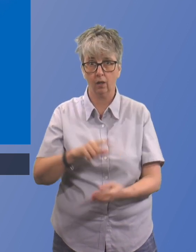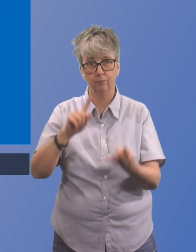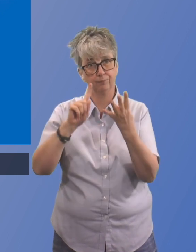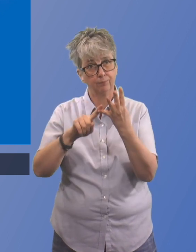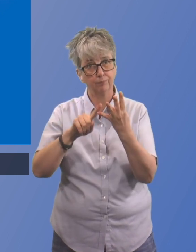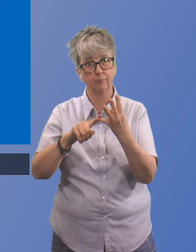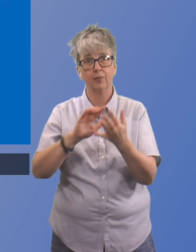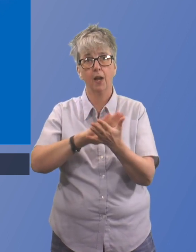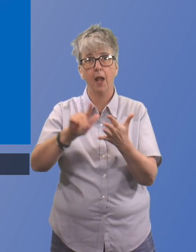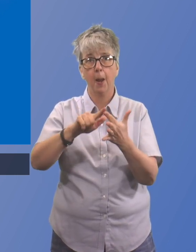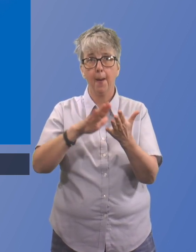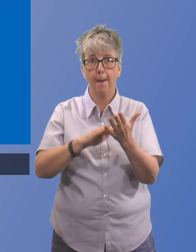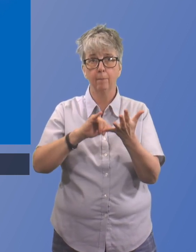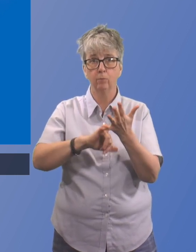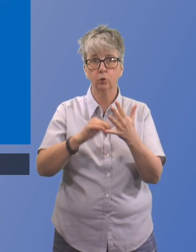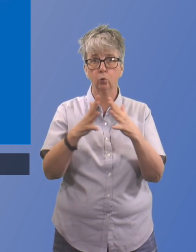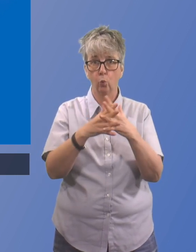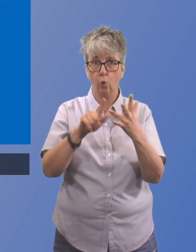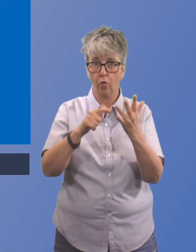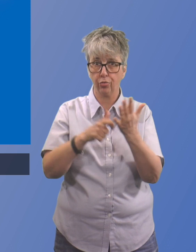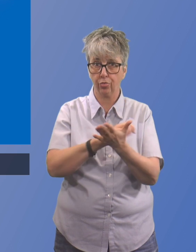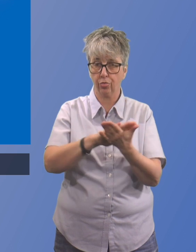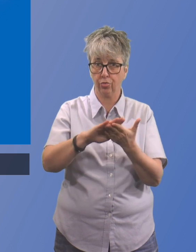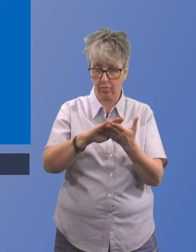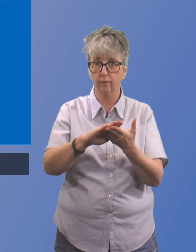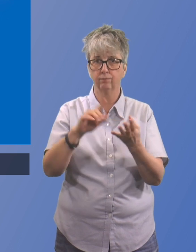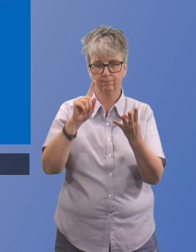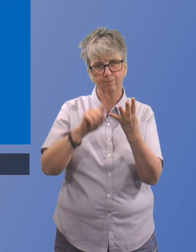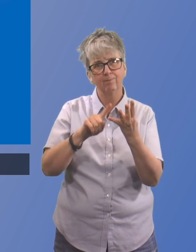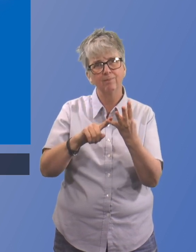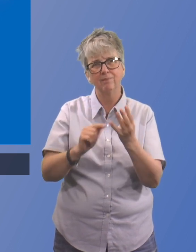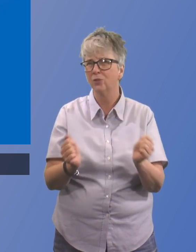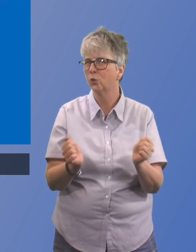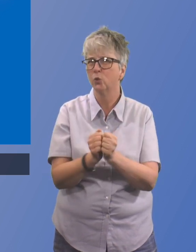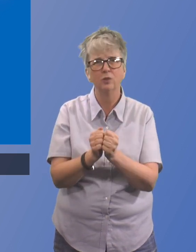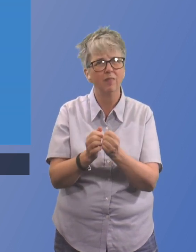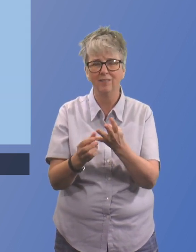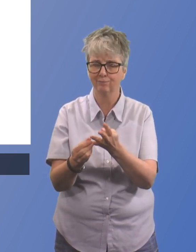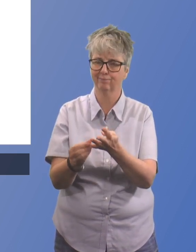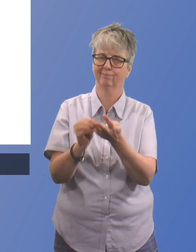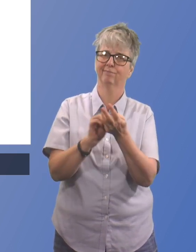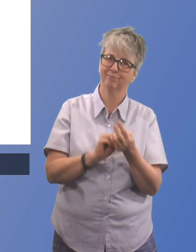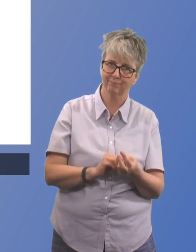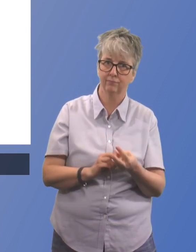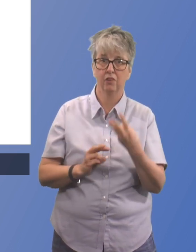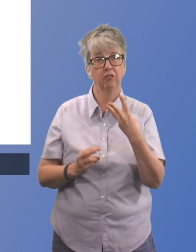Here are the ways we could create specialist older people's mental health inpatient wards. Option